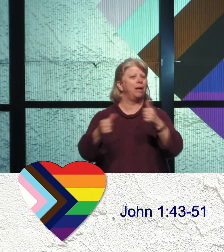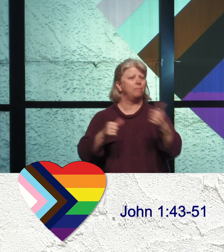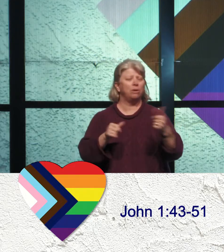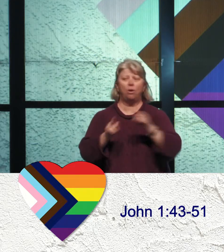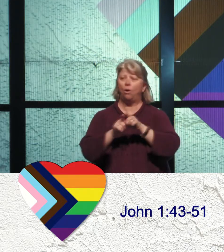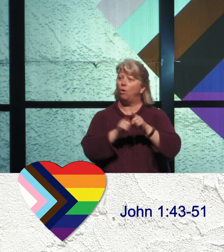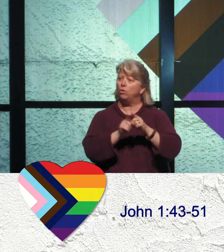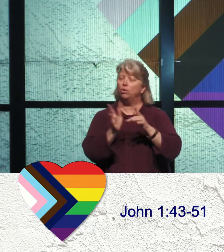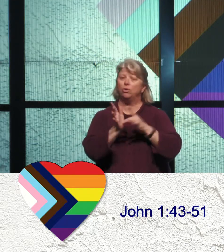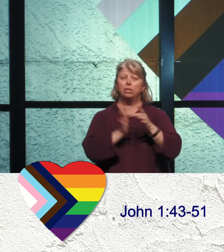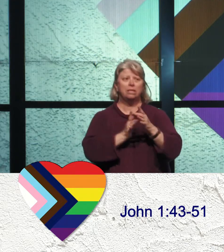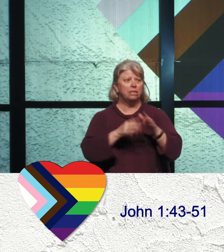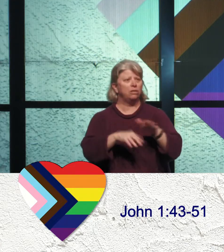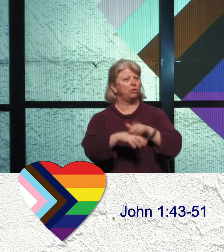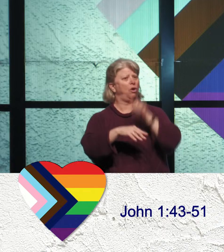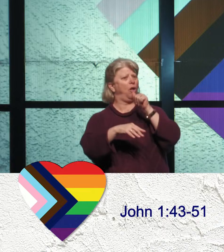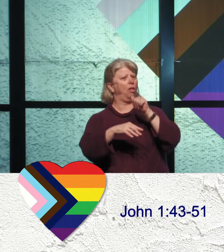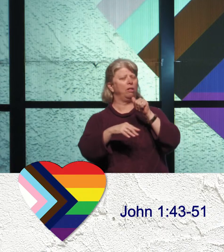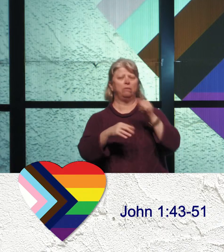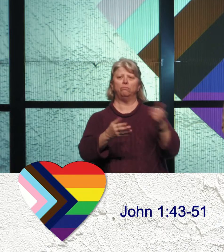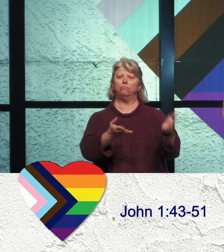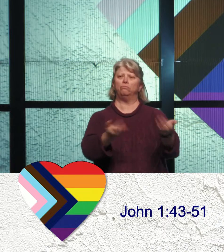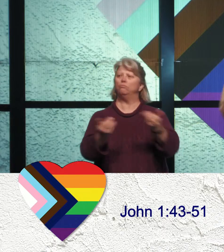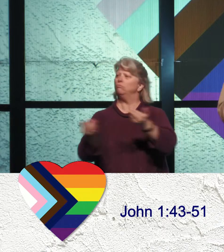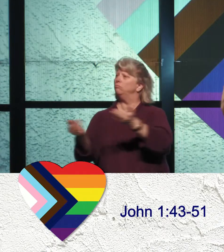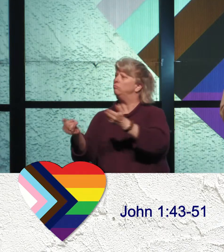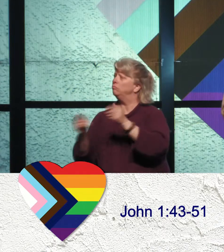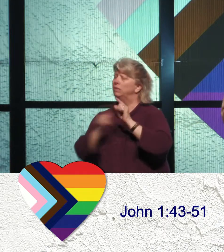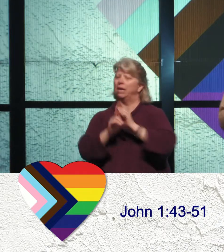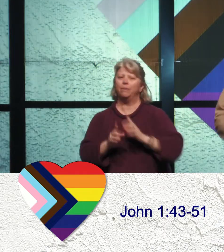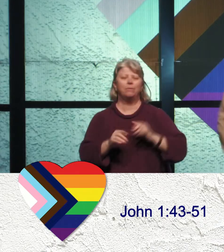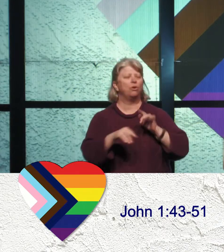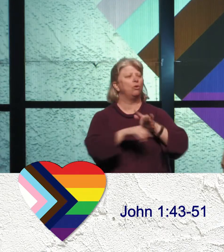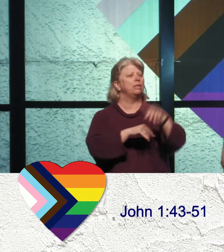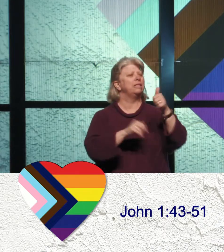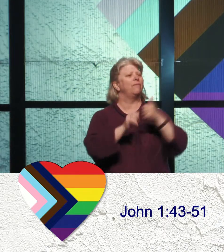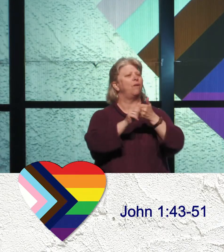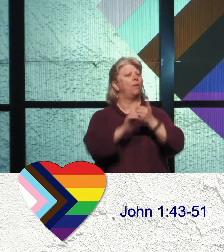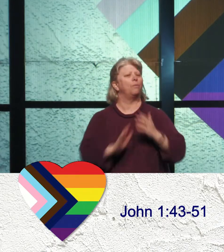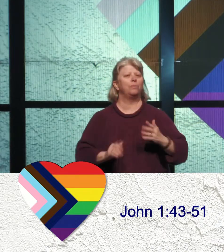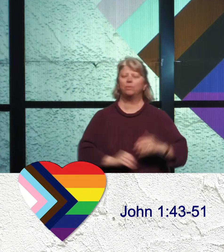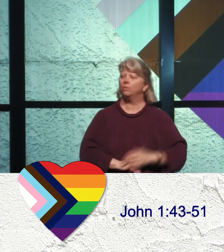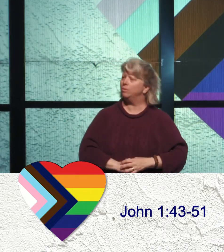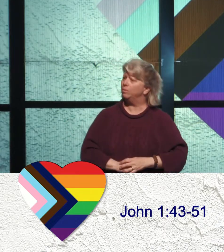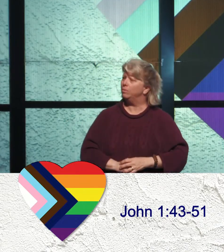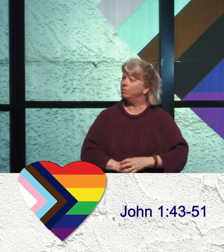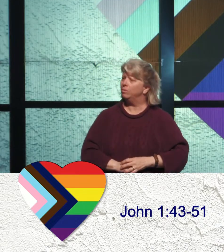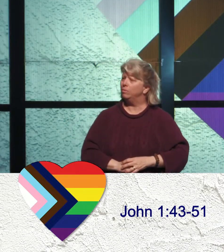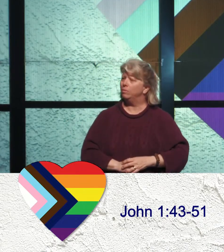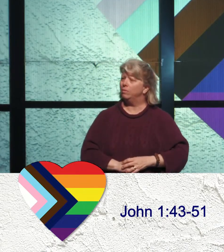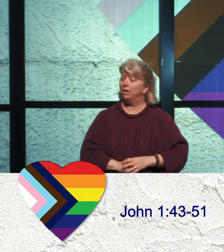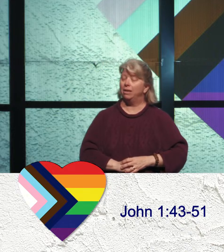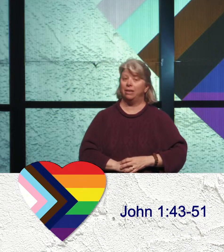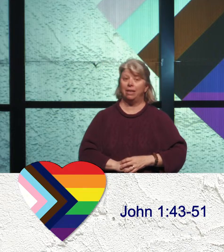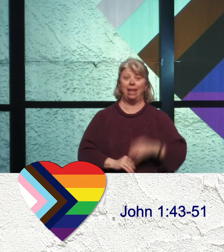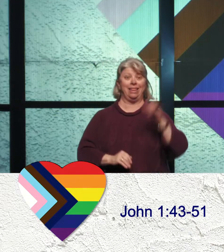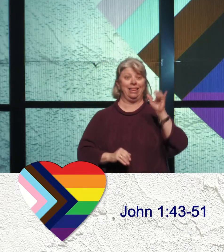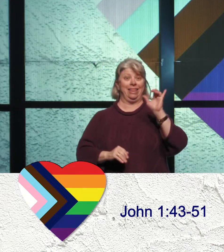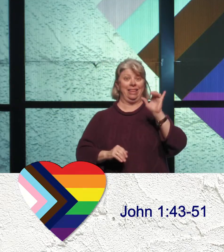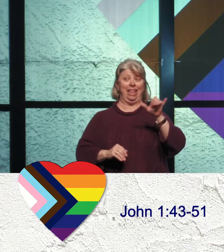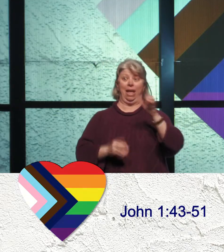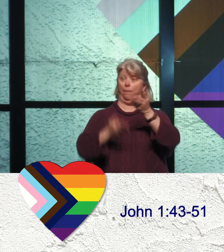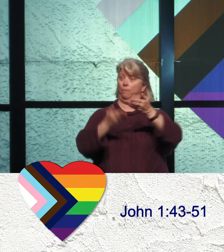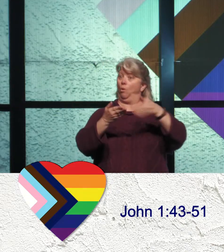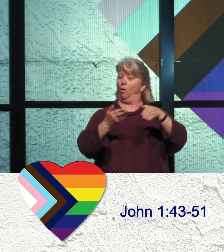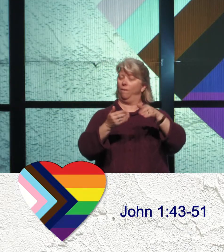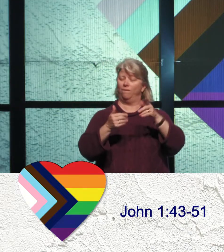have Jesus calling his disciples, like his earliest followers. And it's in that part